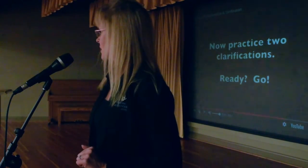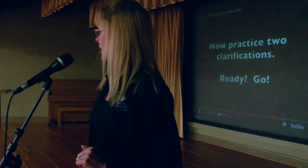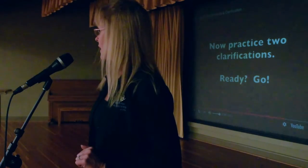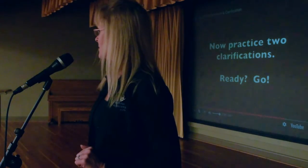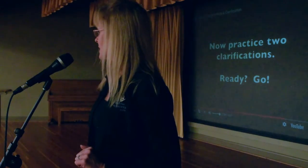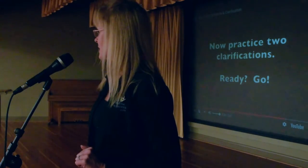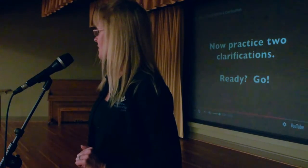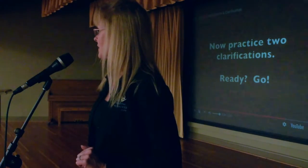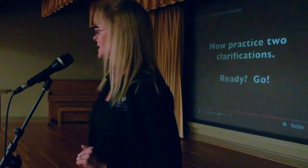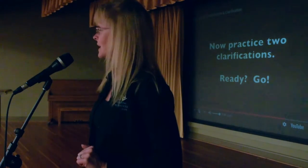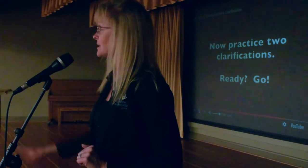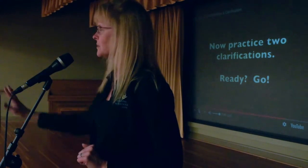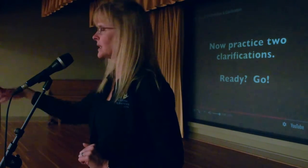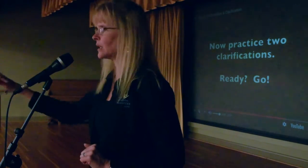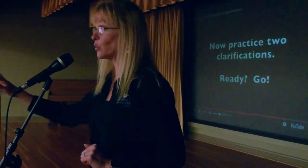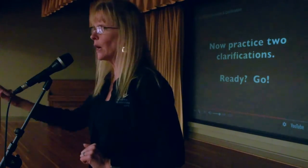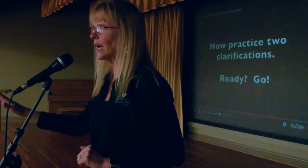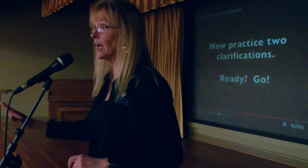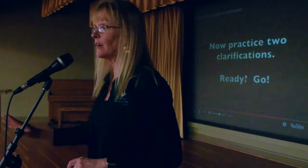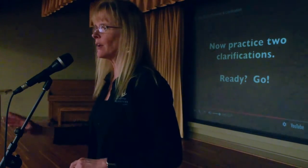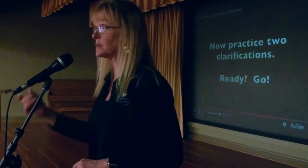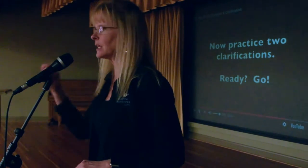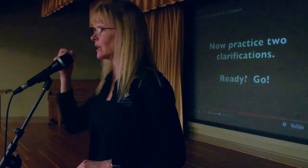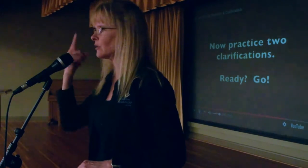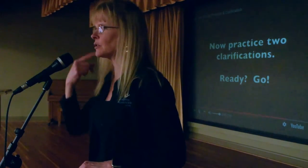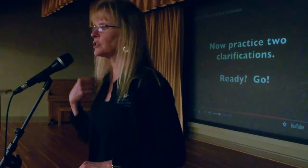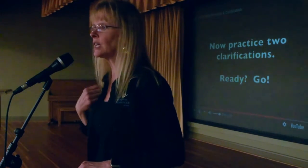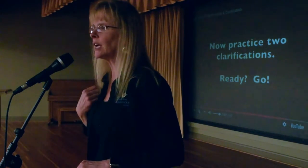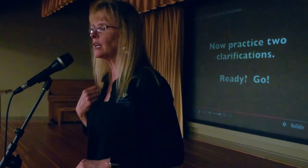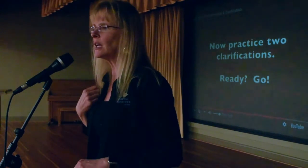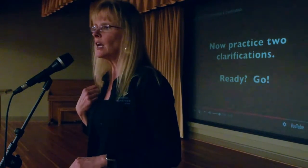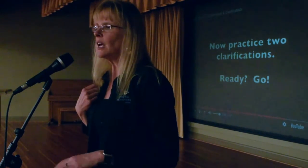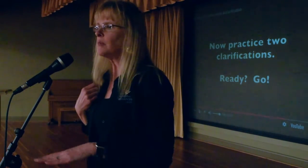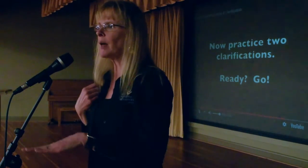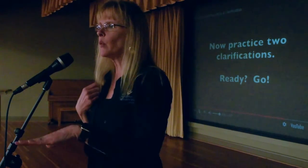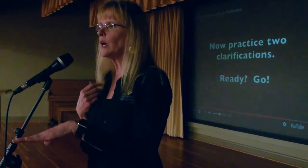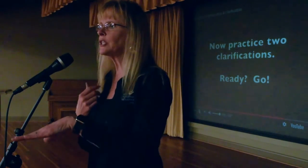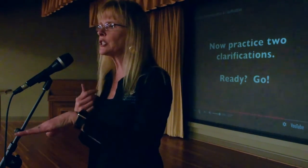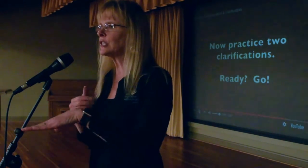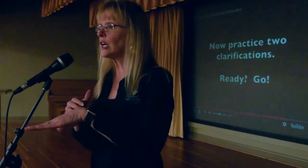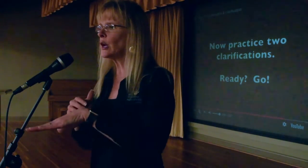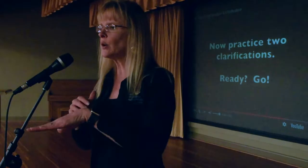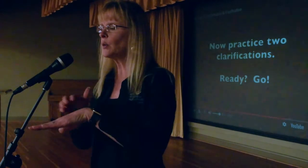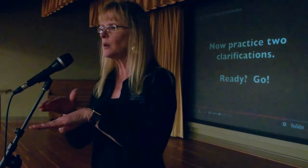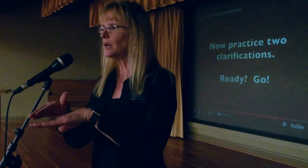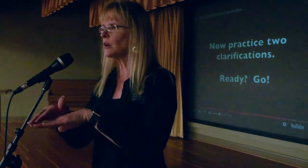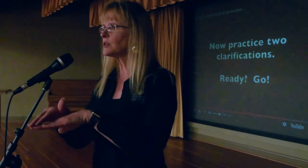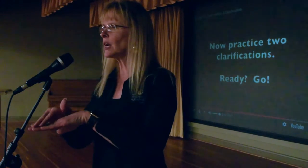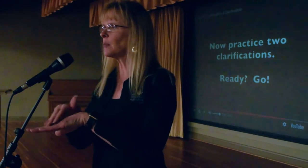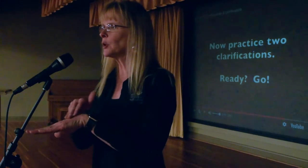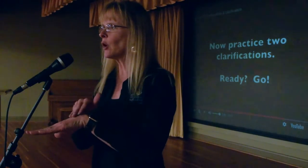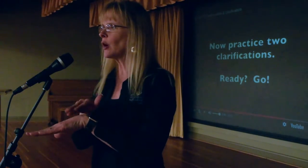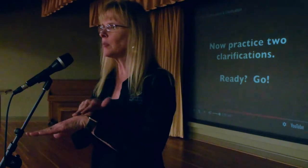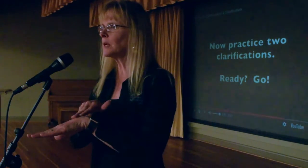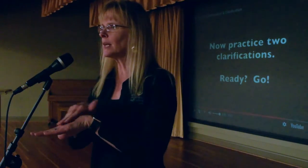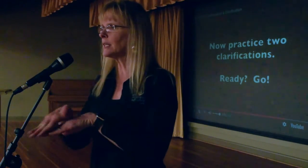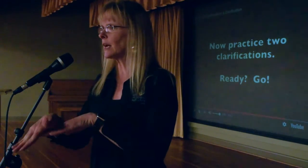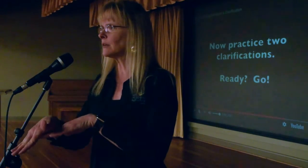Okay, I'm seeing different things. I'm seeing a wave. I'm seeing I don't understand. By the way, slow goes up your arm, not